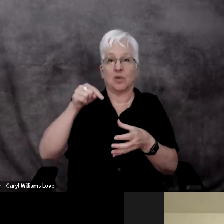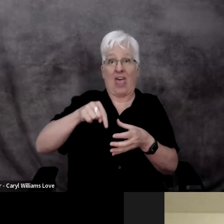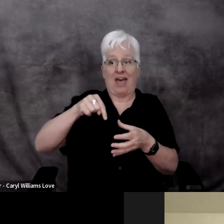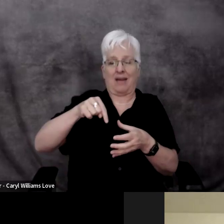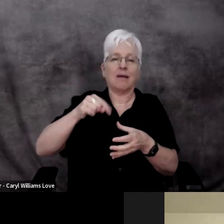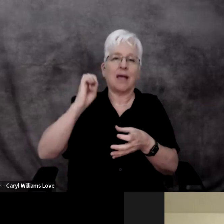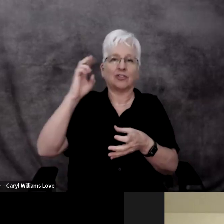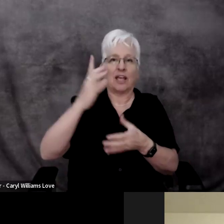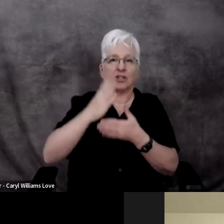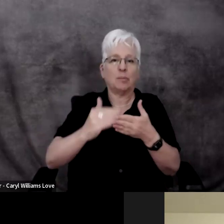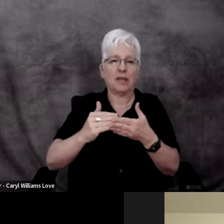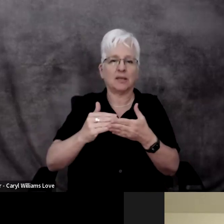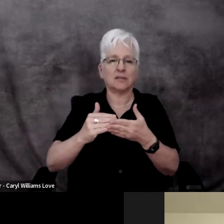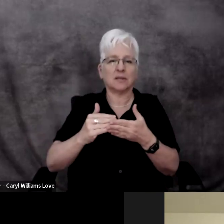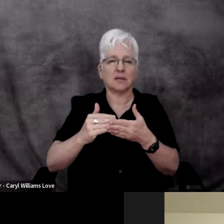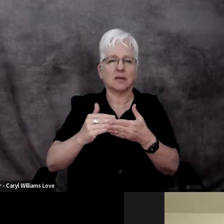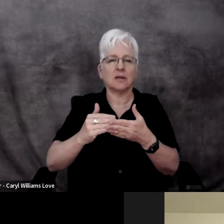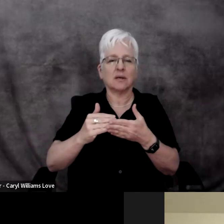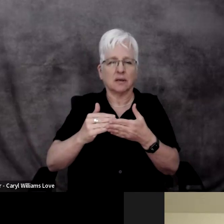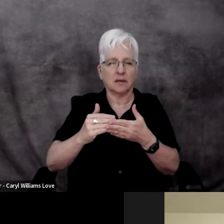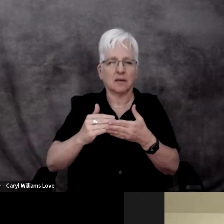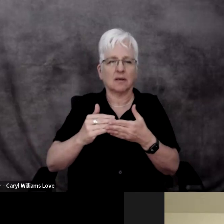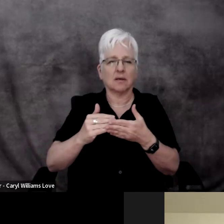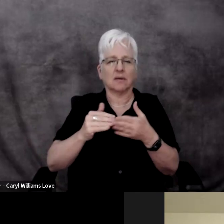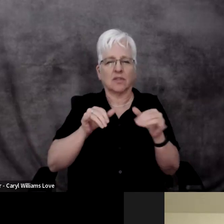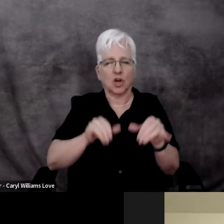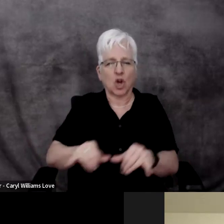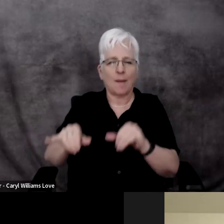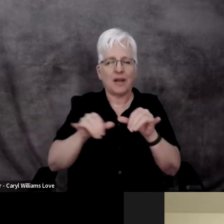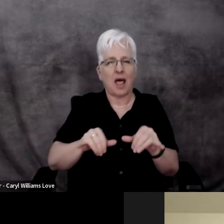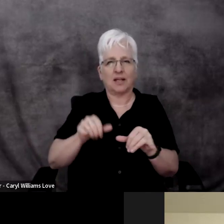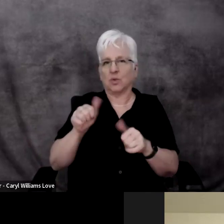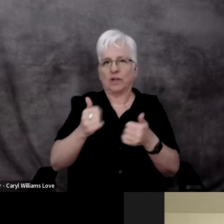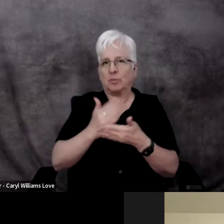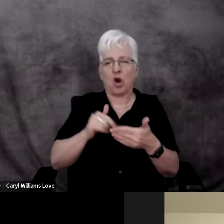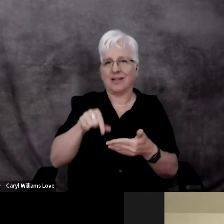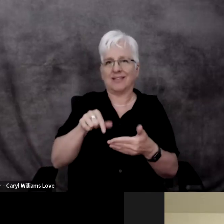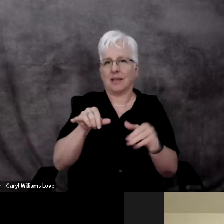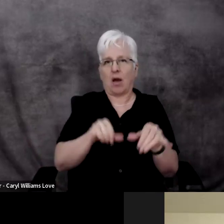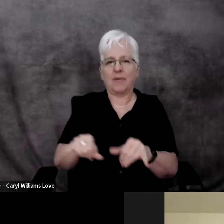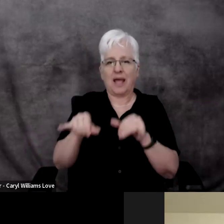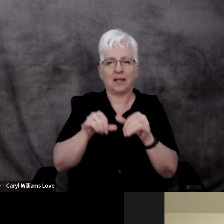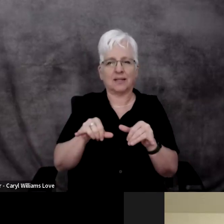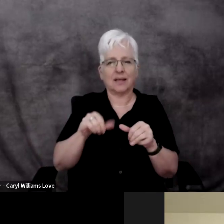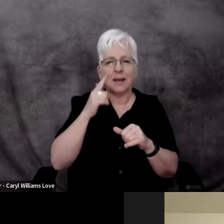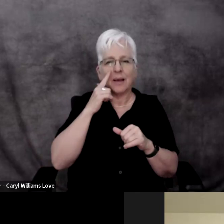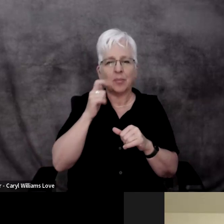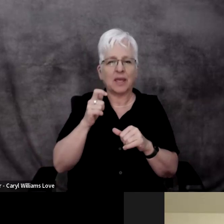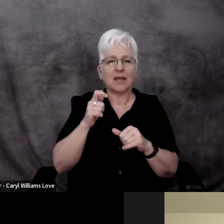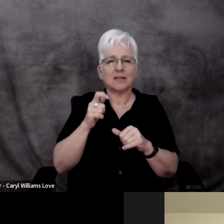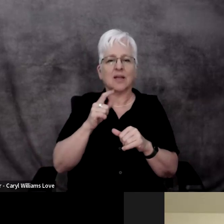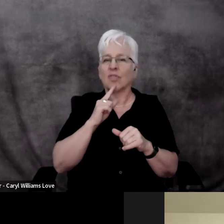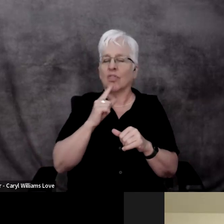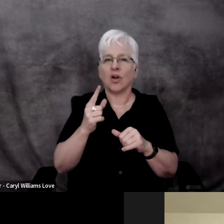those commonalities are, because most consistently, regardless of exact diagnosis, there are communication